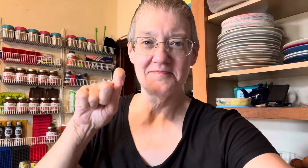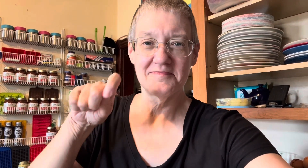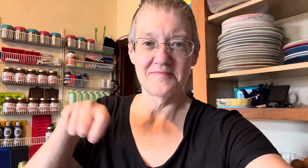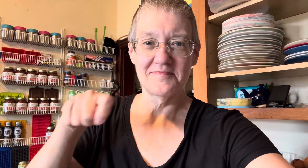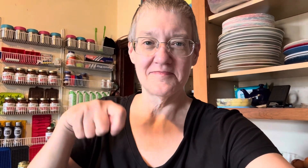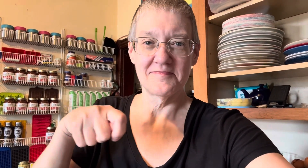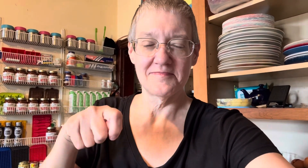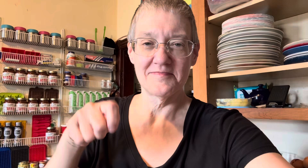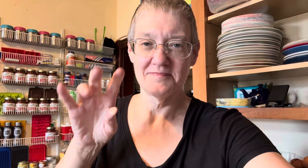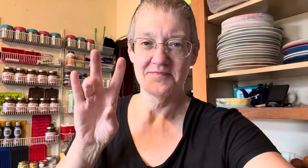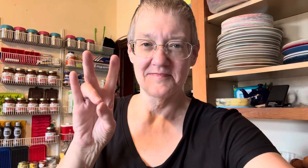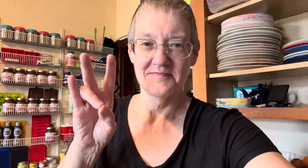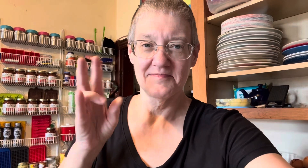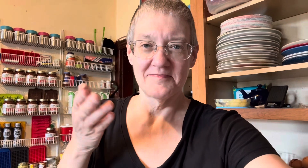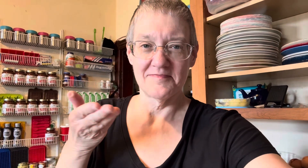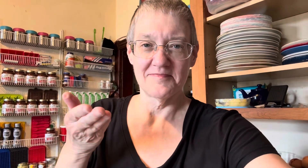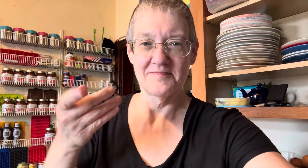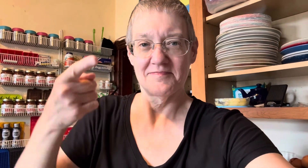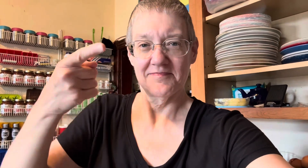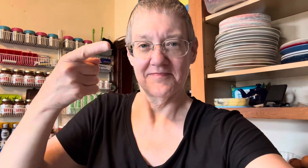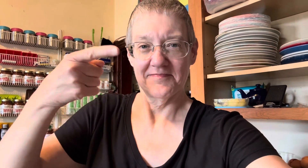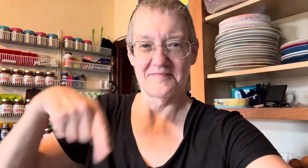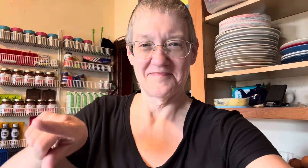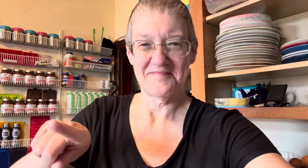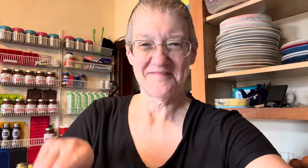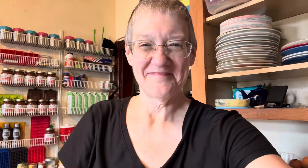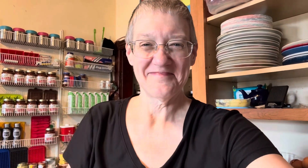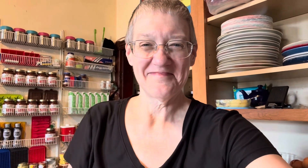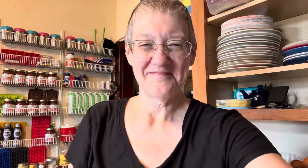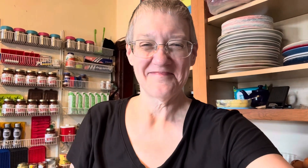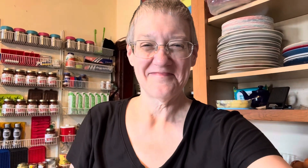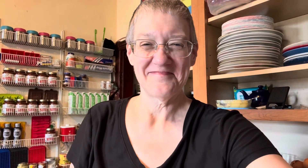So these jars will be for next week.